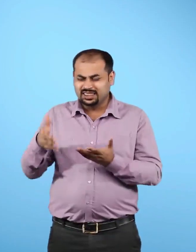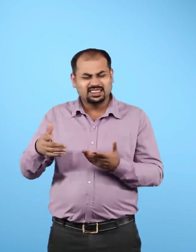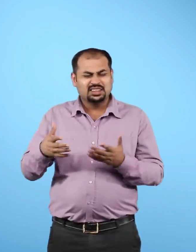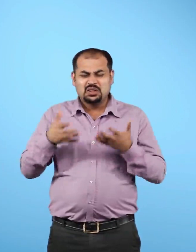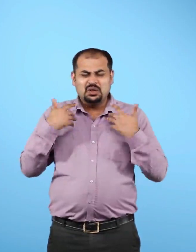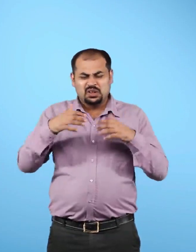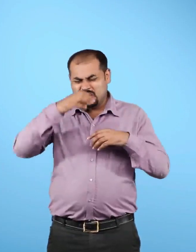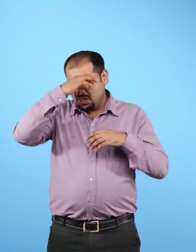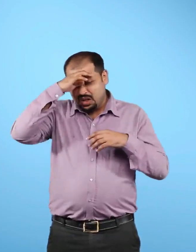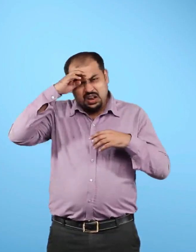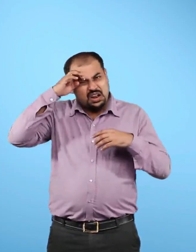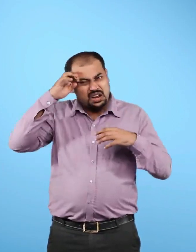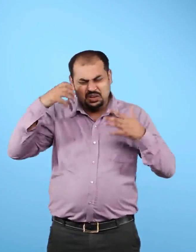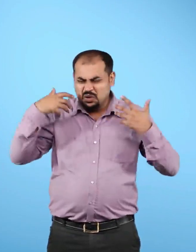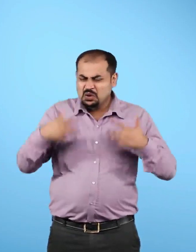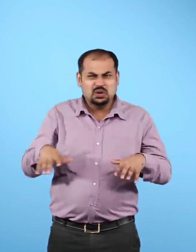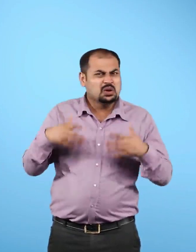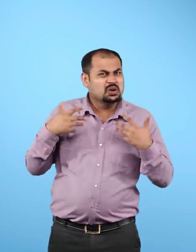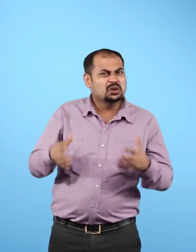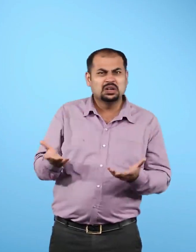Here it is very hot.